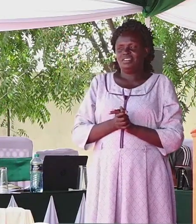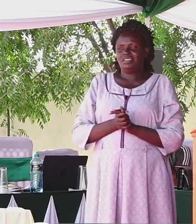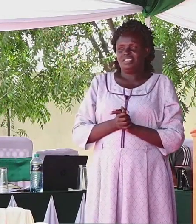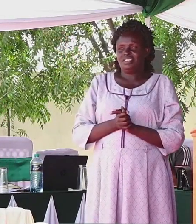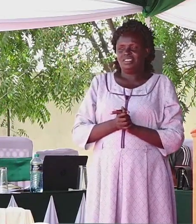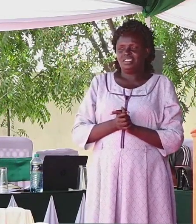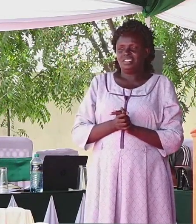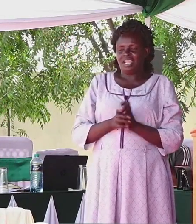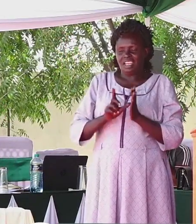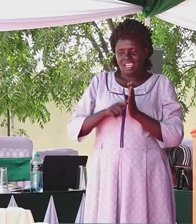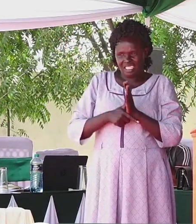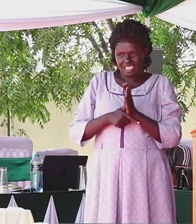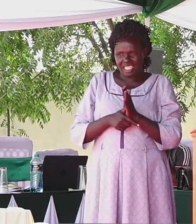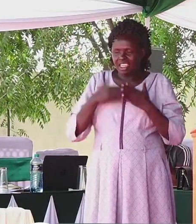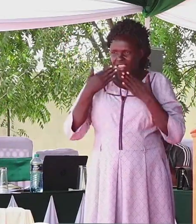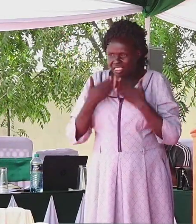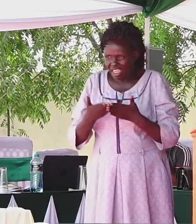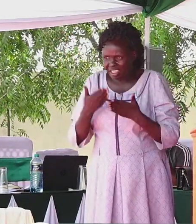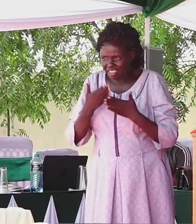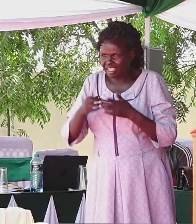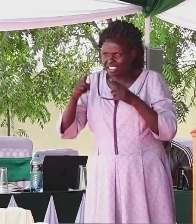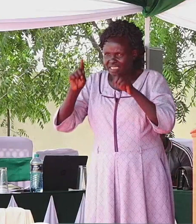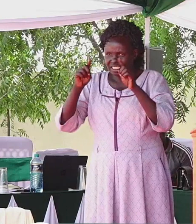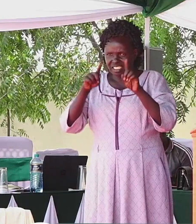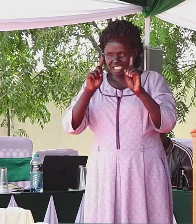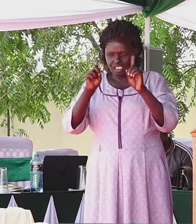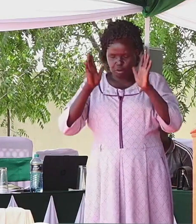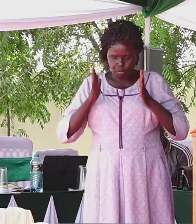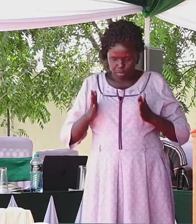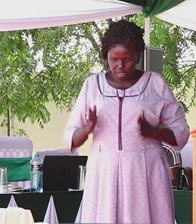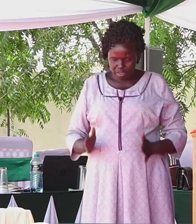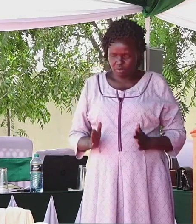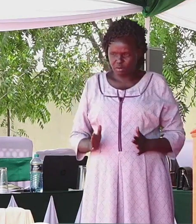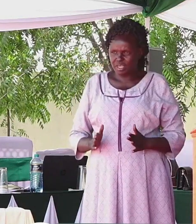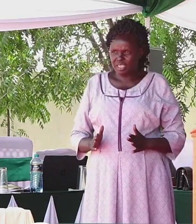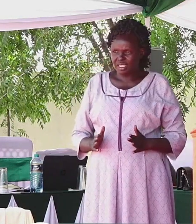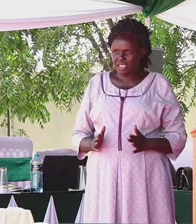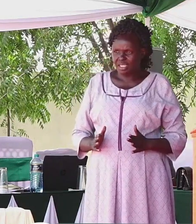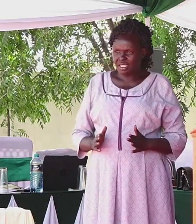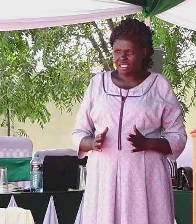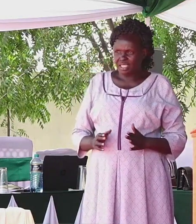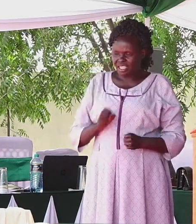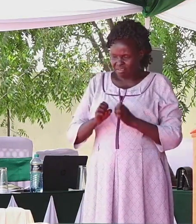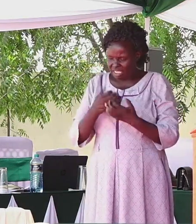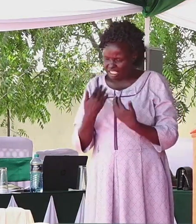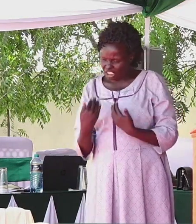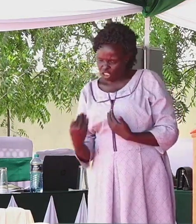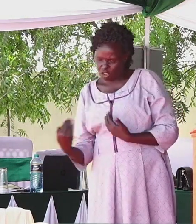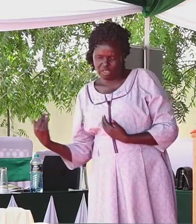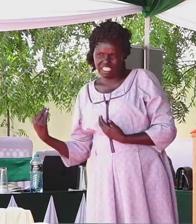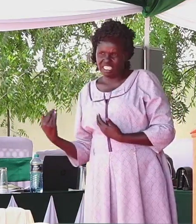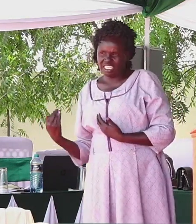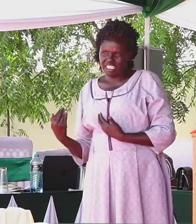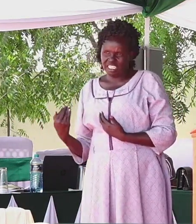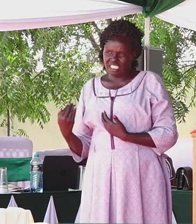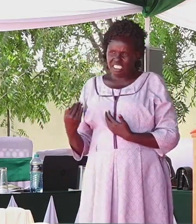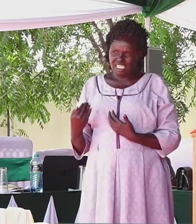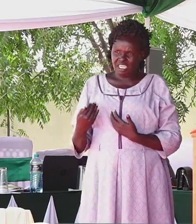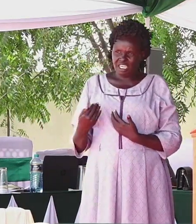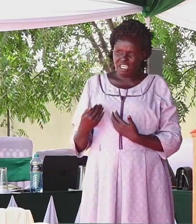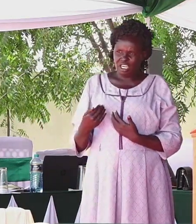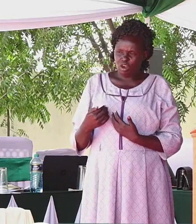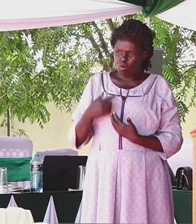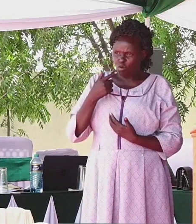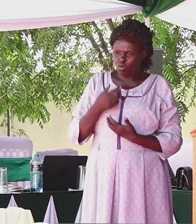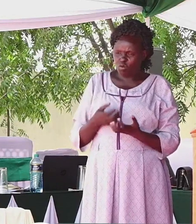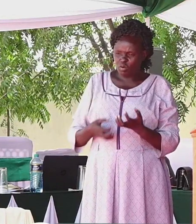So lastly, I would like to thank each and every person, and even the children, who have contributed